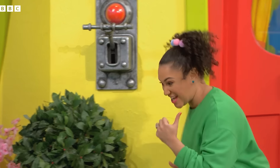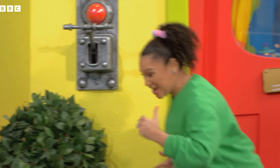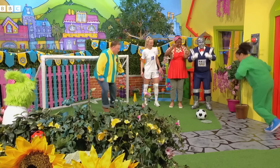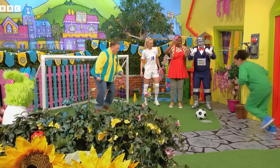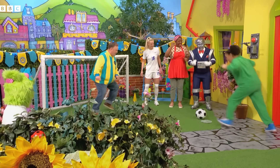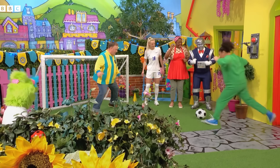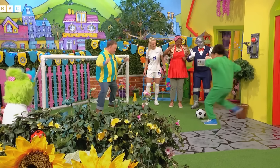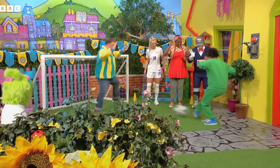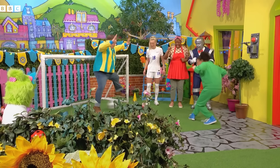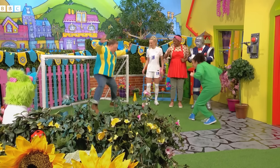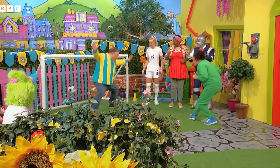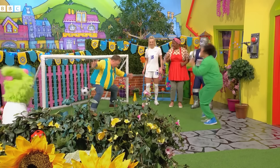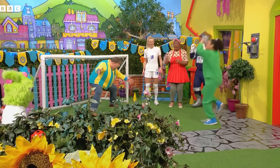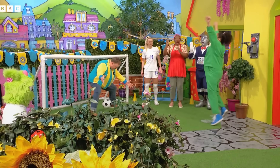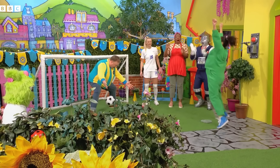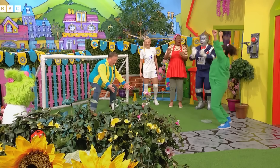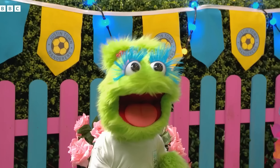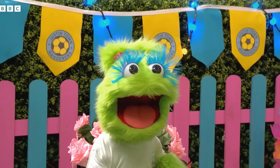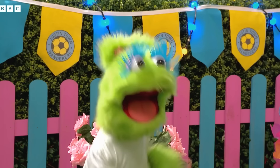Cat. Yes, Cat.